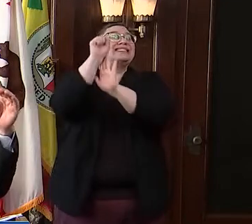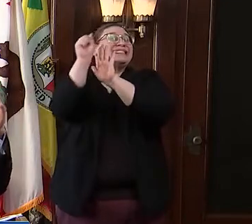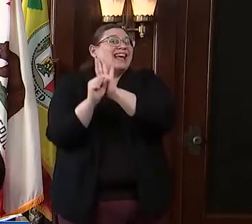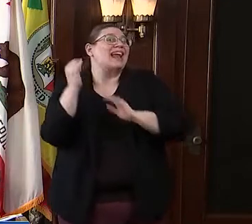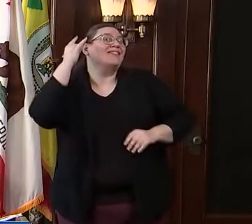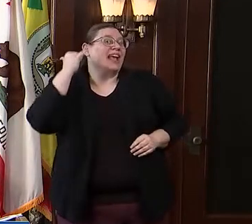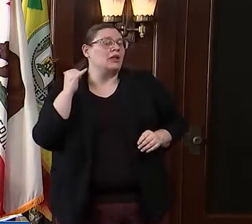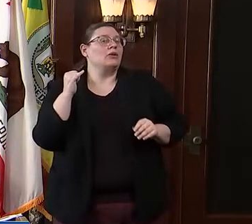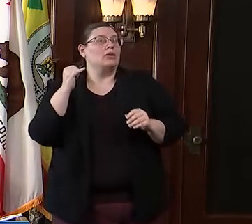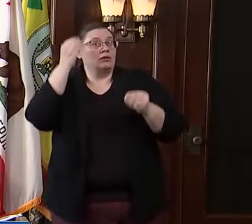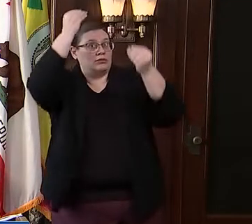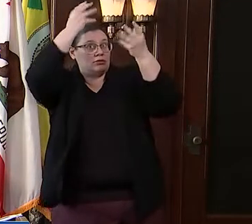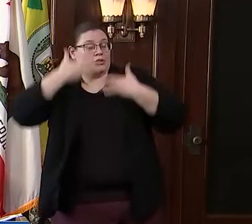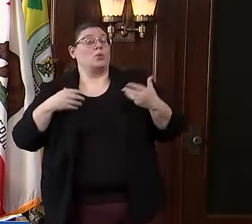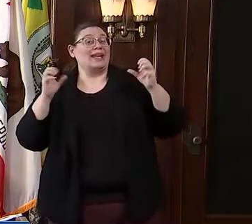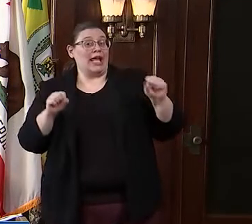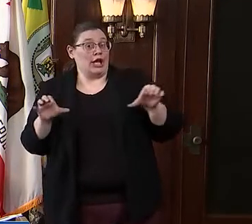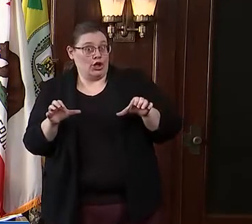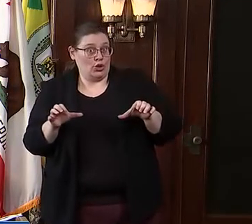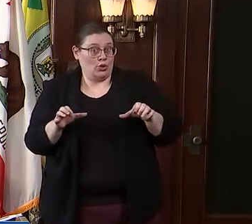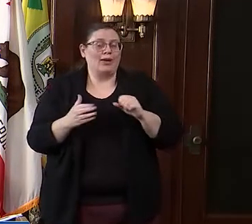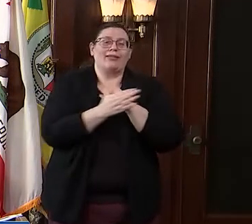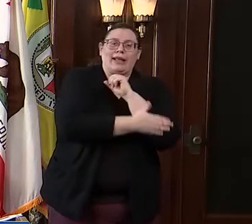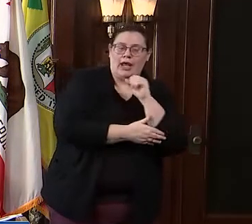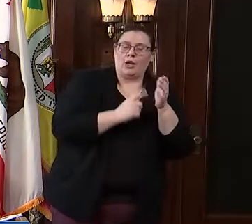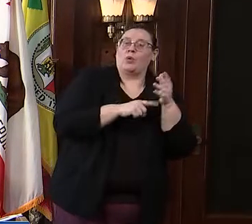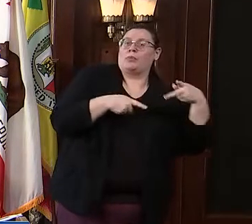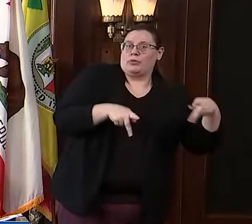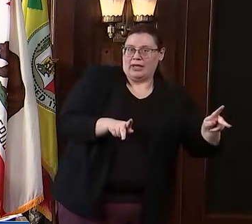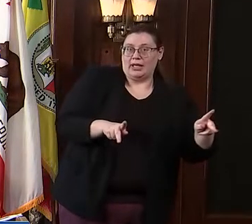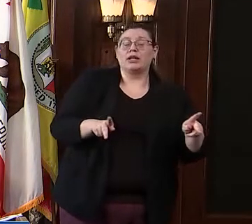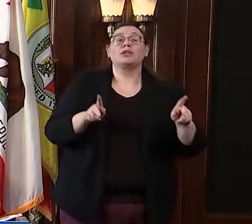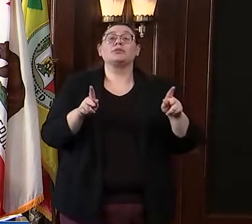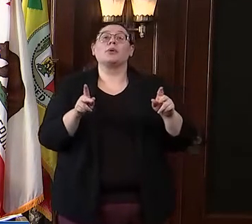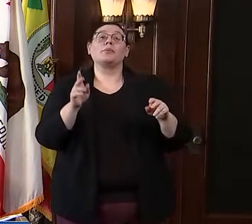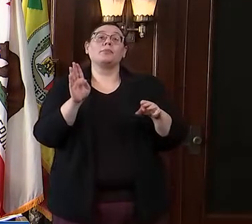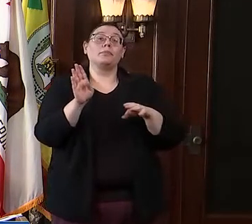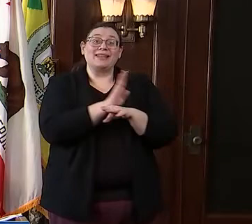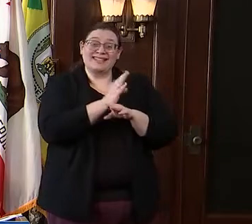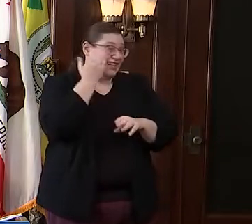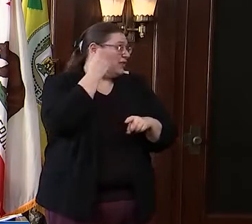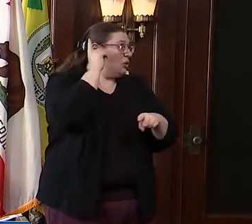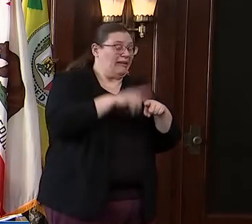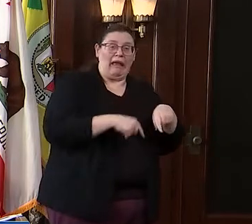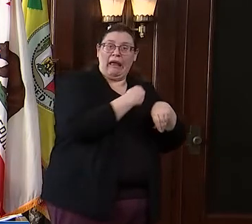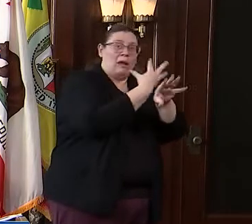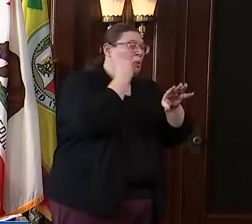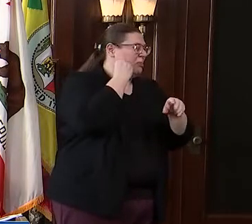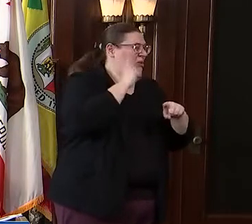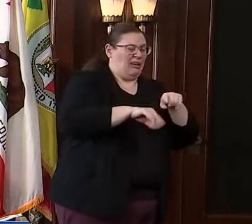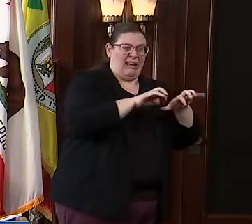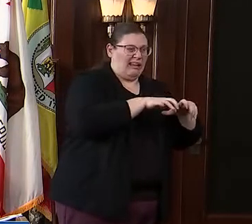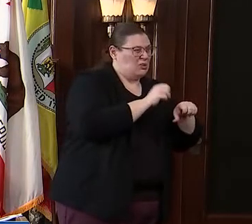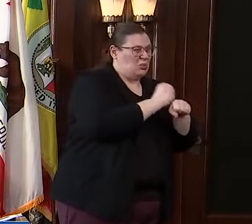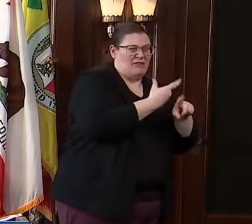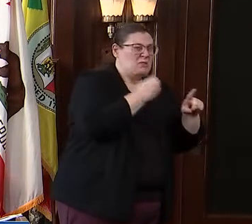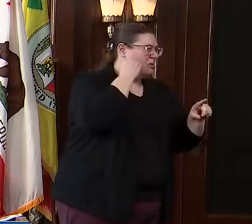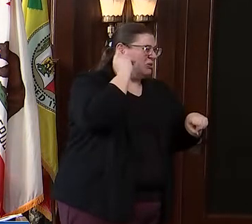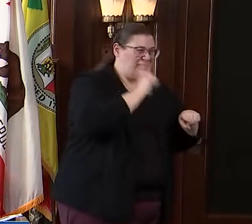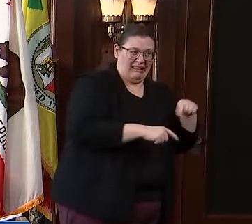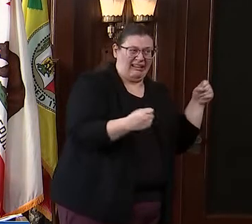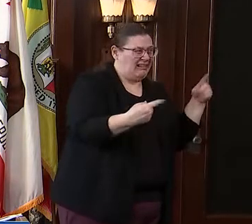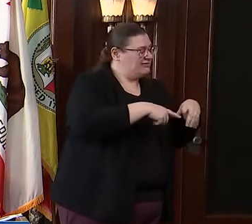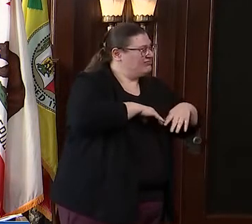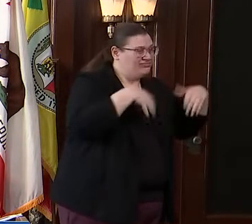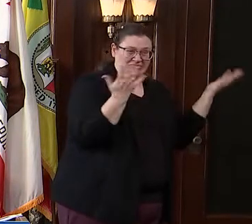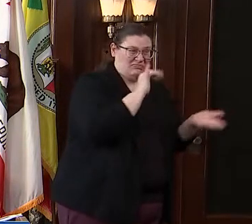can do, the county who says what we are allowed to do. And office-based businesses may now open, but only for those where telework